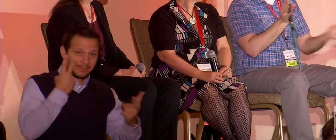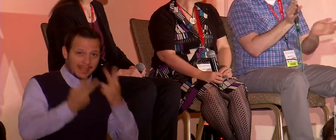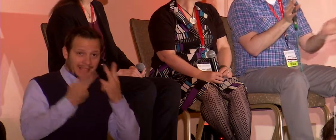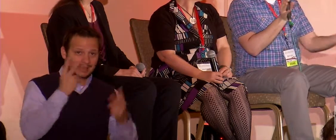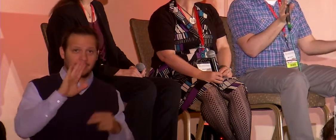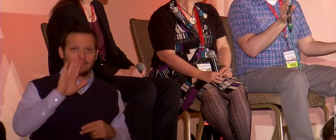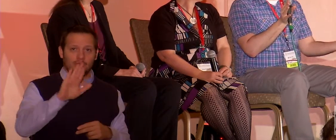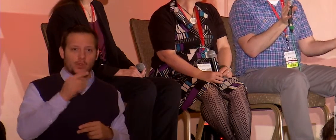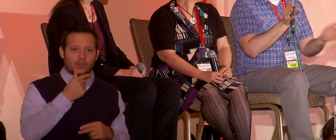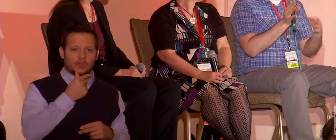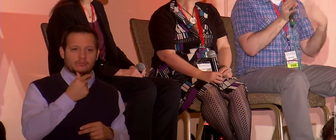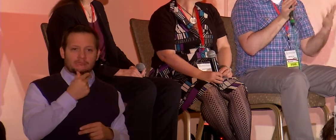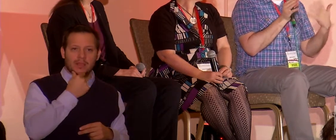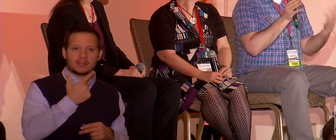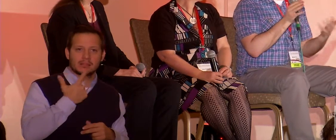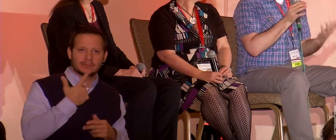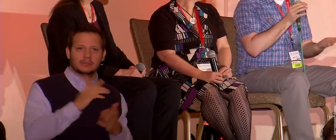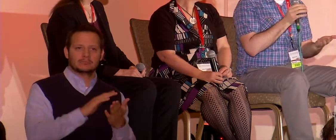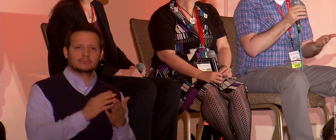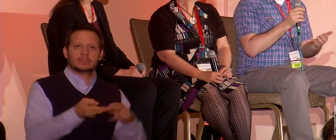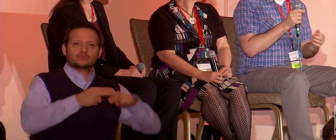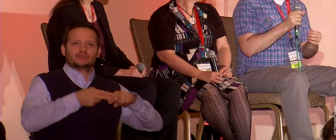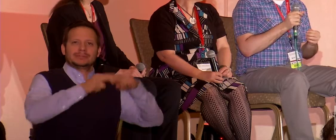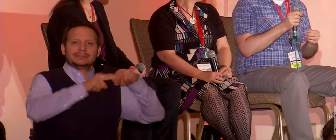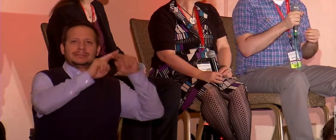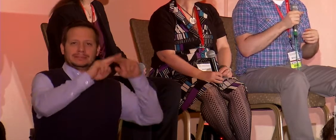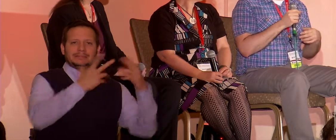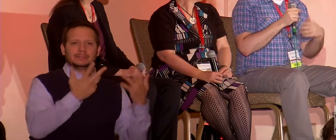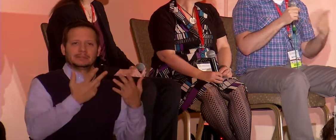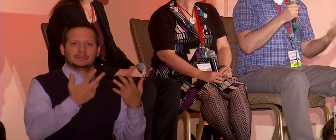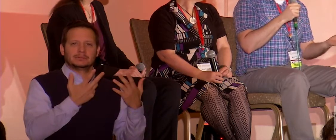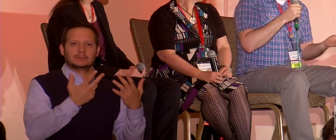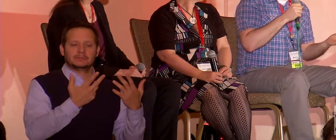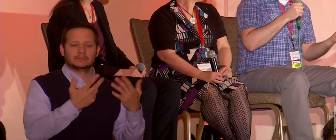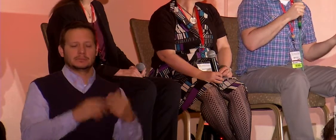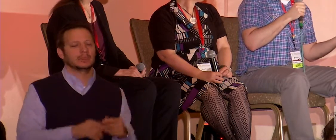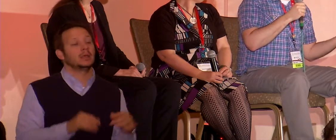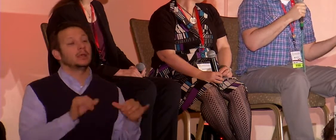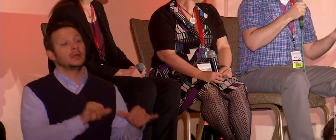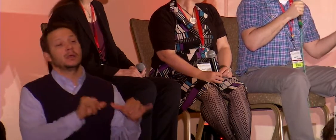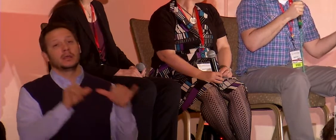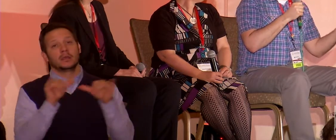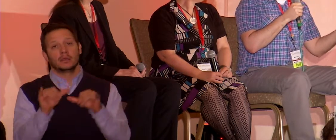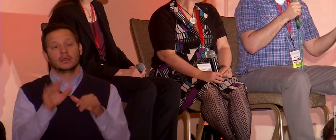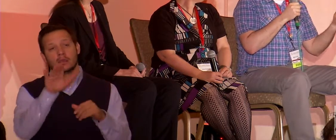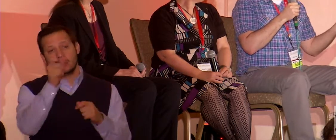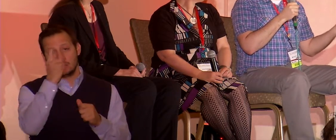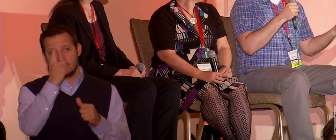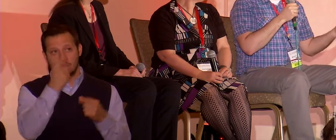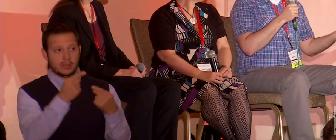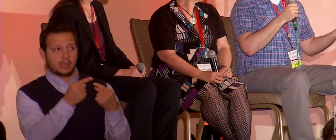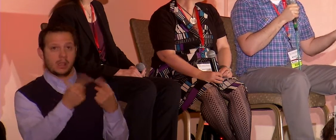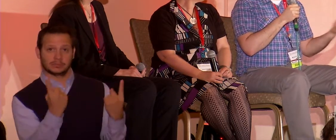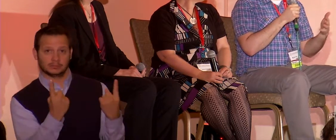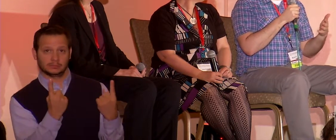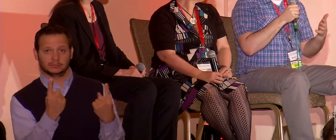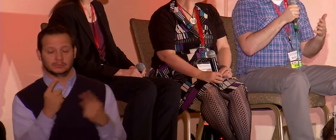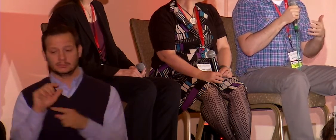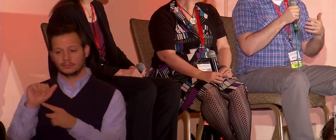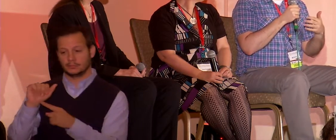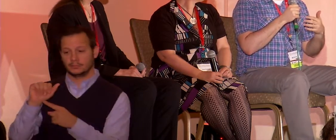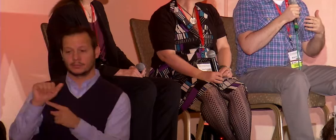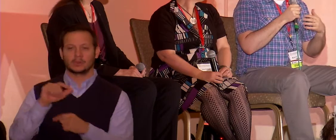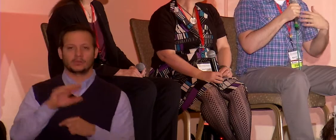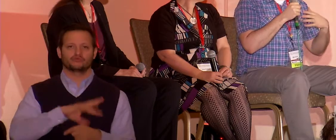gayness increases, and so the amount of coming out that you have to do increases. Likewise, or contrastingly, in the trans